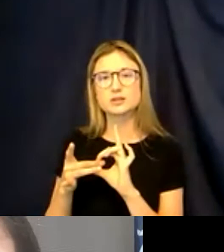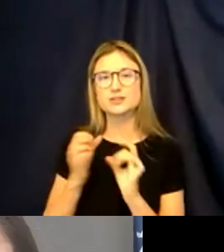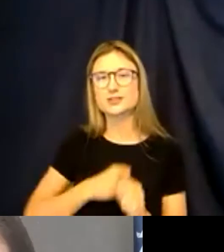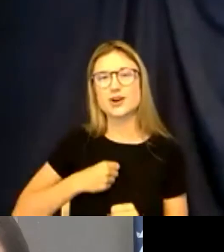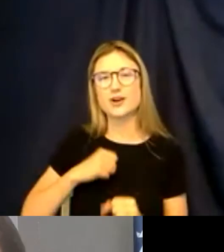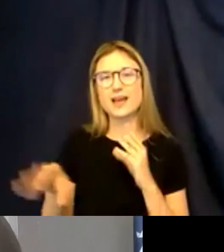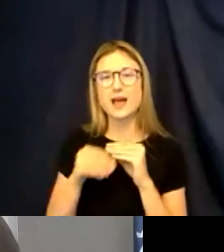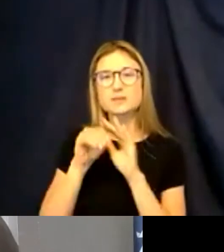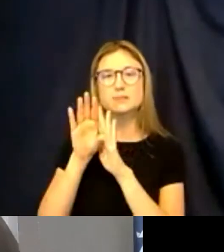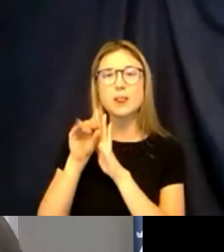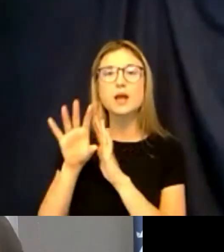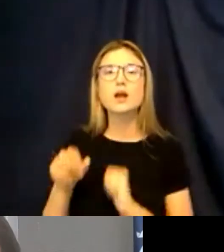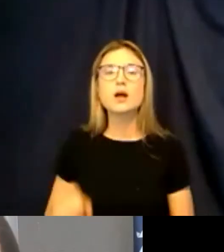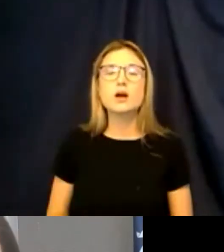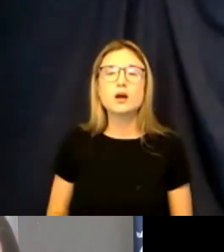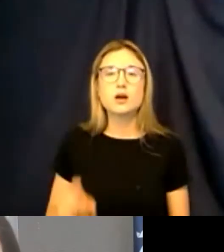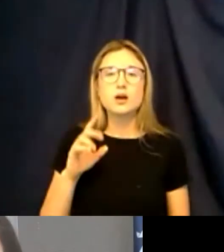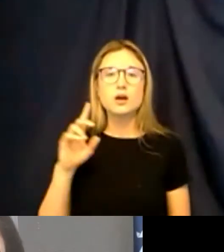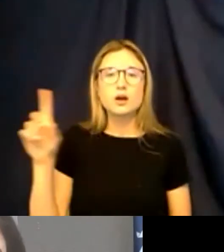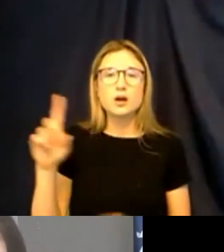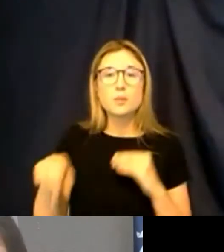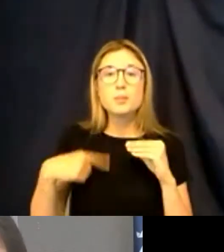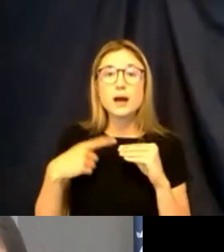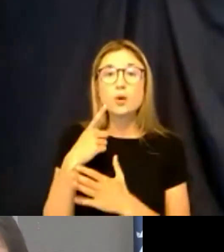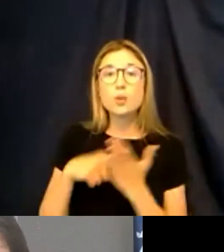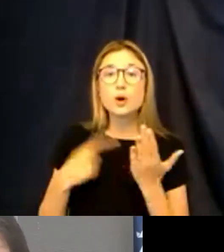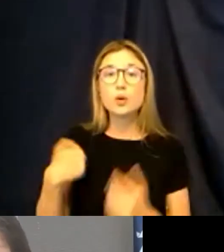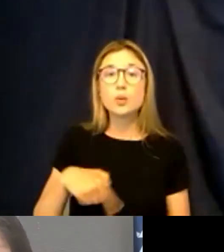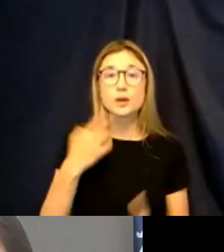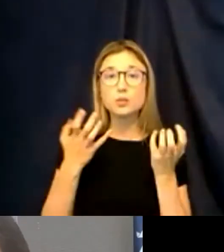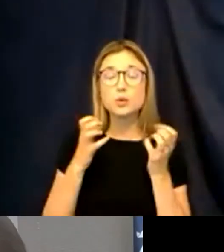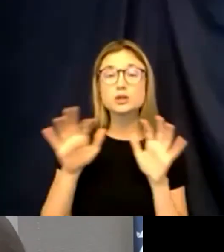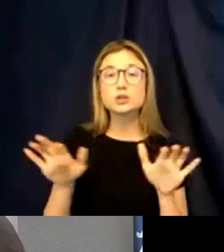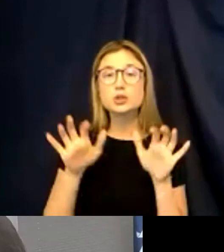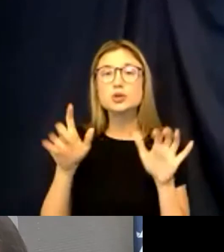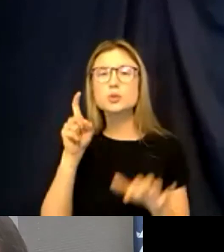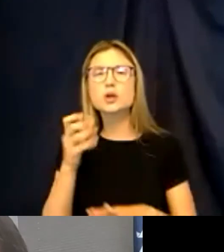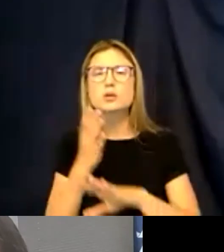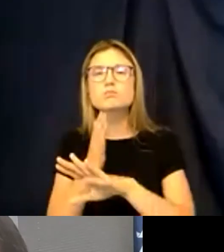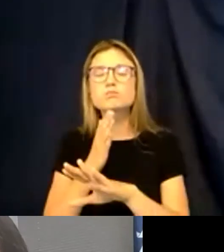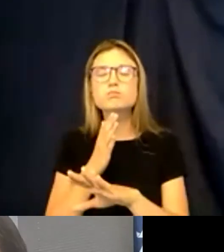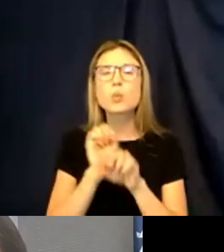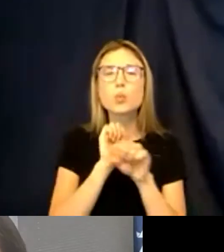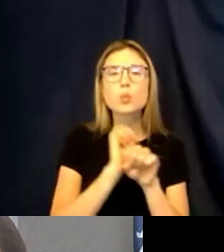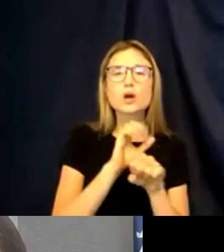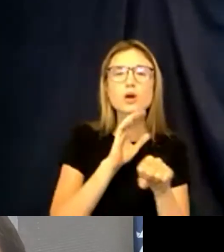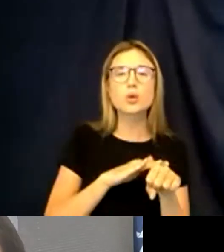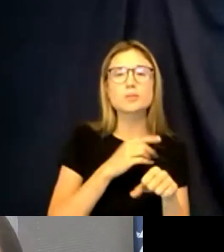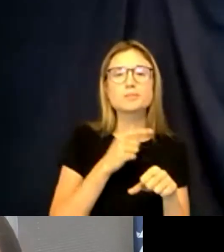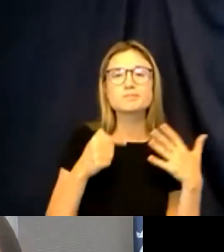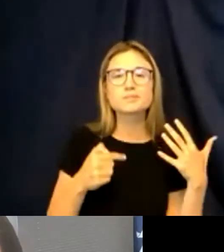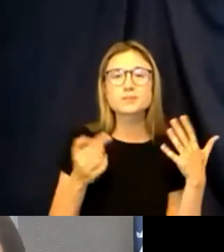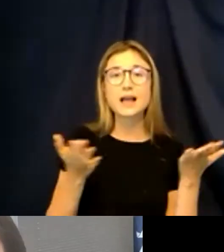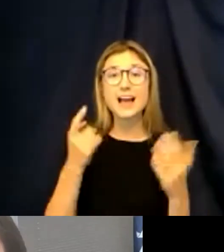in regards to what we want to do, what do we need to work on. And so I think that what Kathy just brought up is